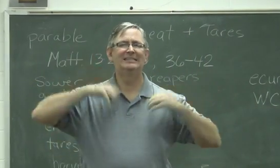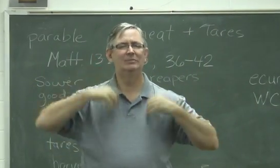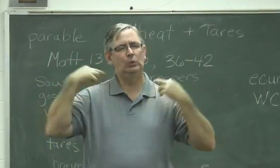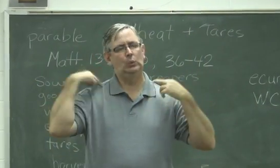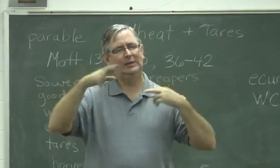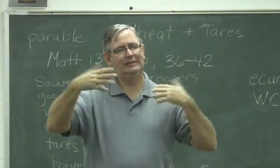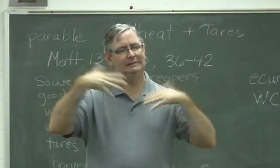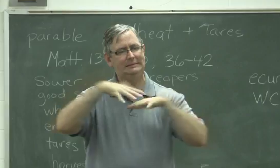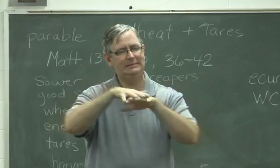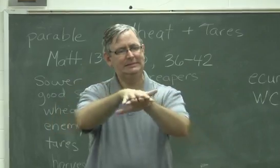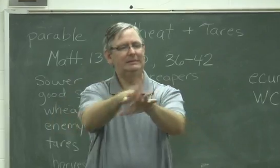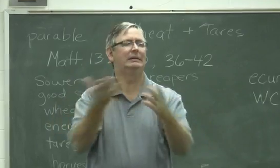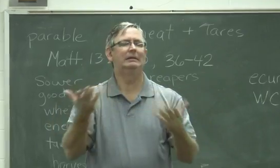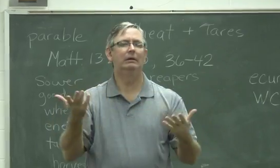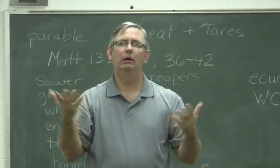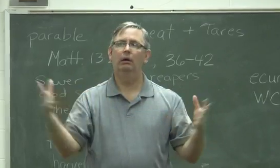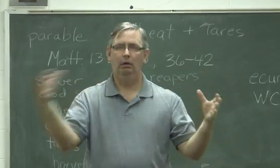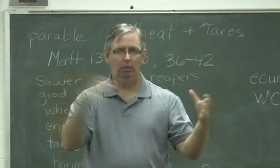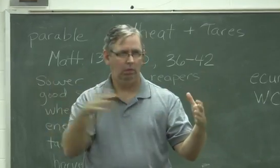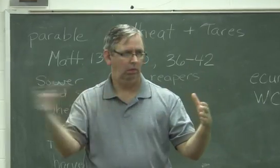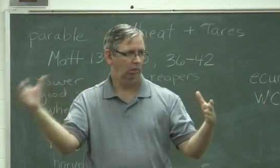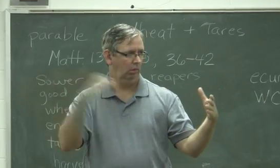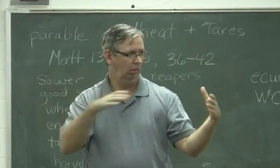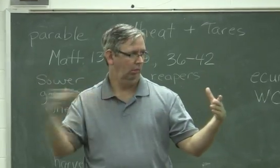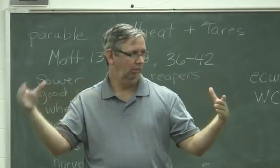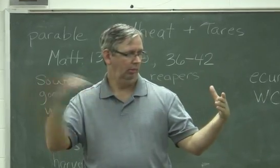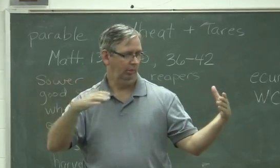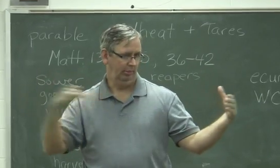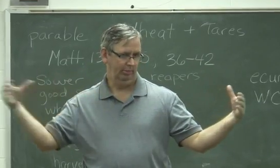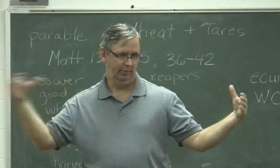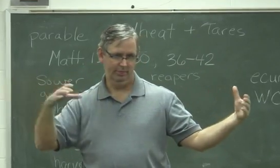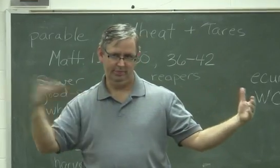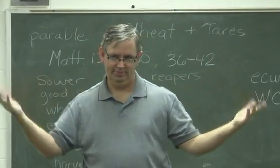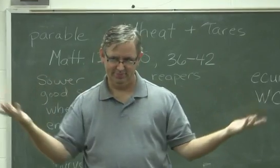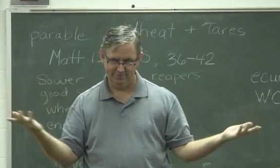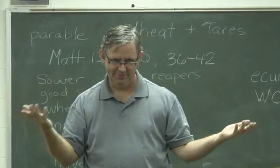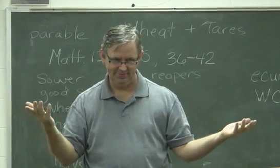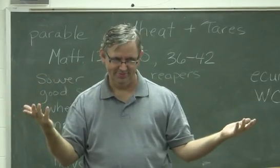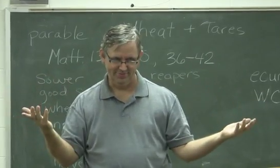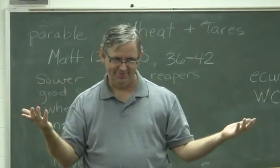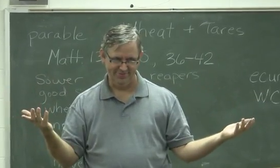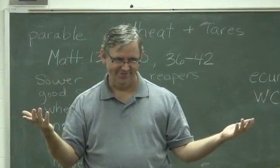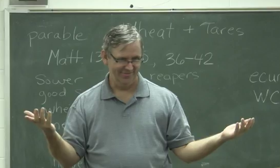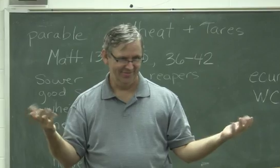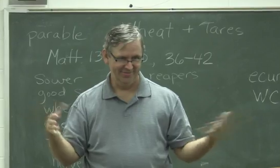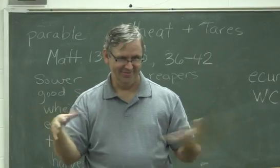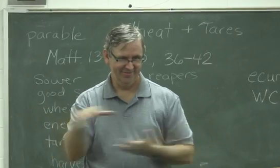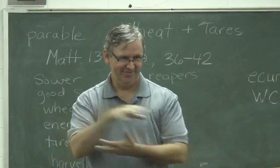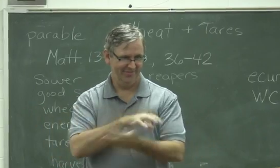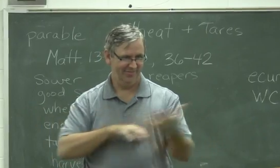Muslims, they're different than Christianity. They're not the same thing. But pretty soon, more and more Muslims are